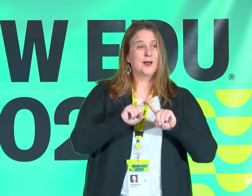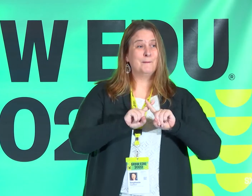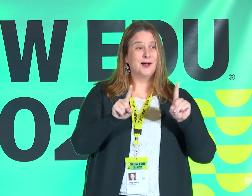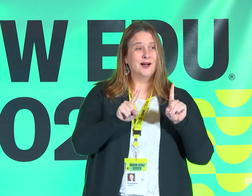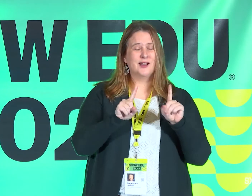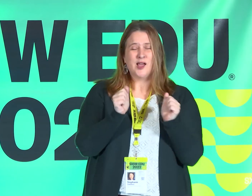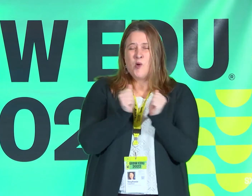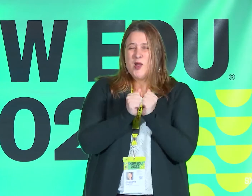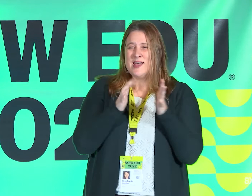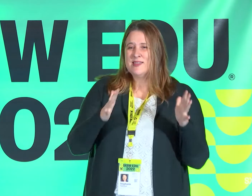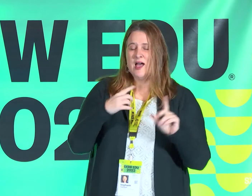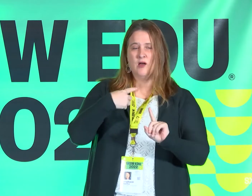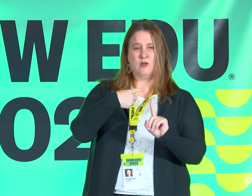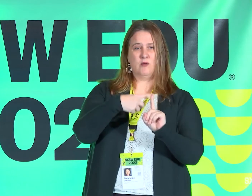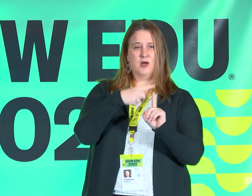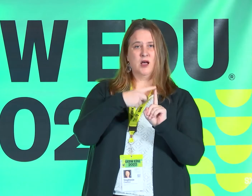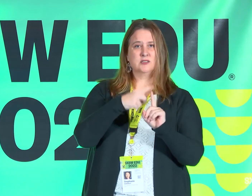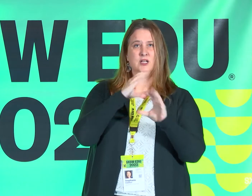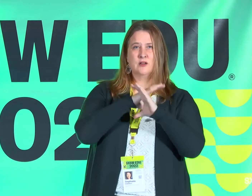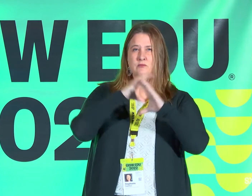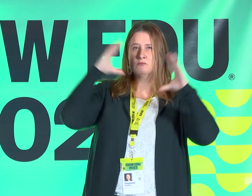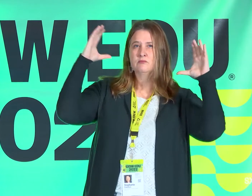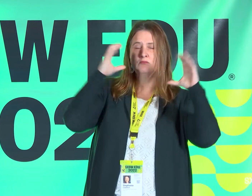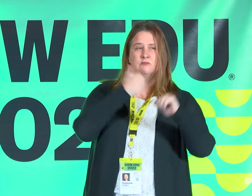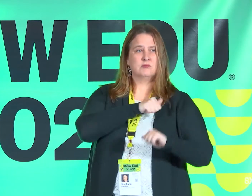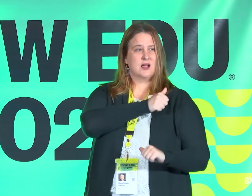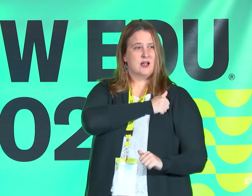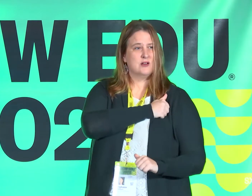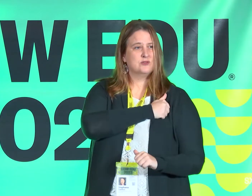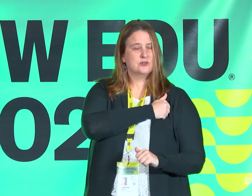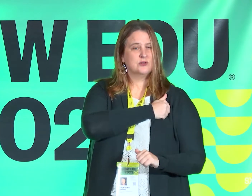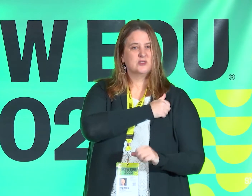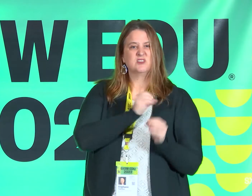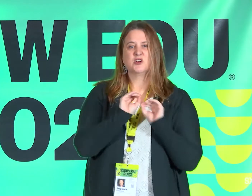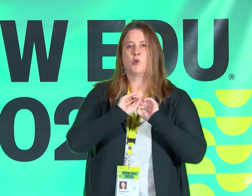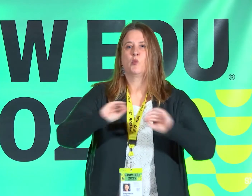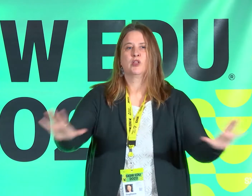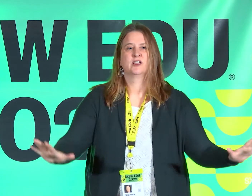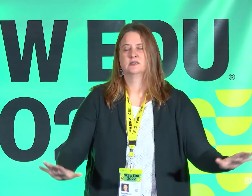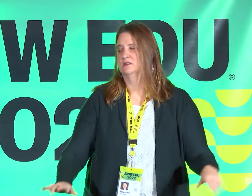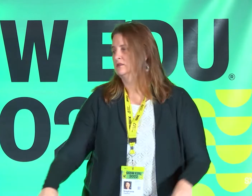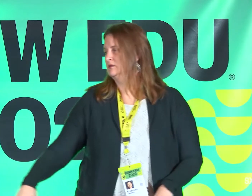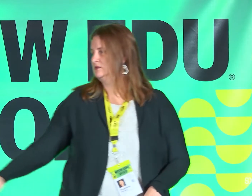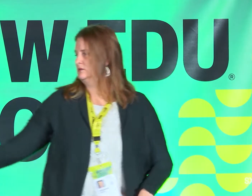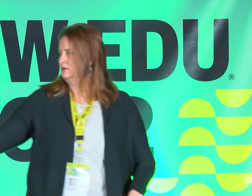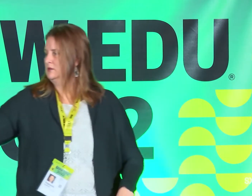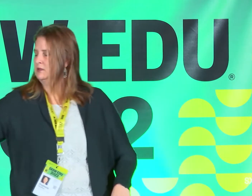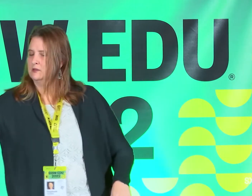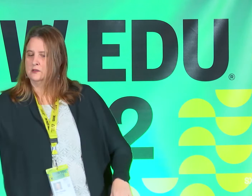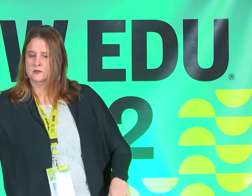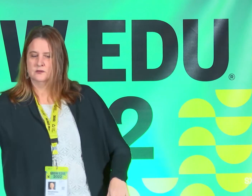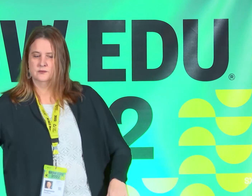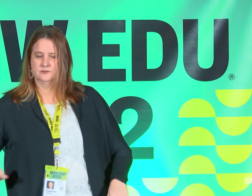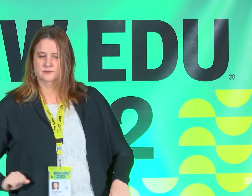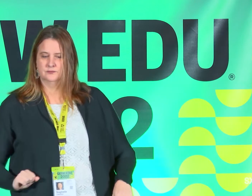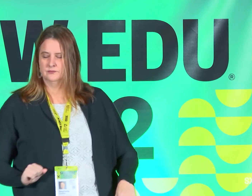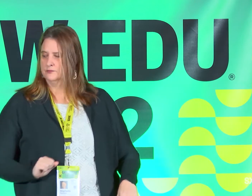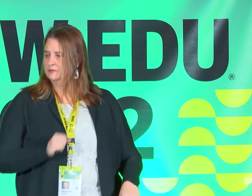accommodations, absolutely. But without a positive experience or attitude, then it becomes worthless. They are just